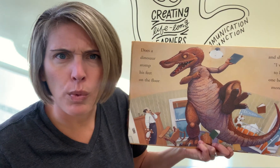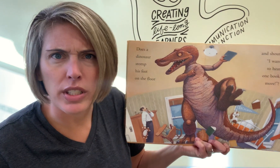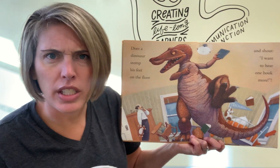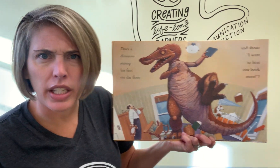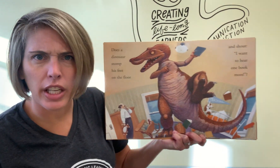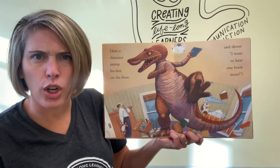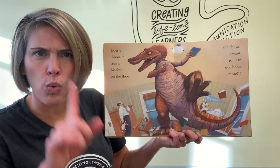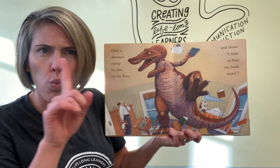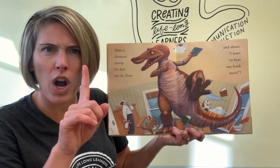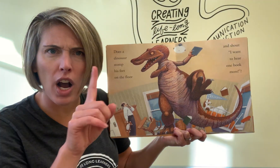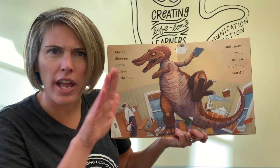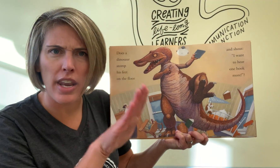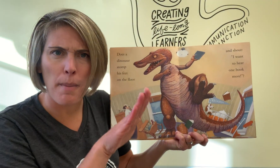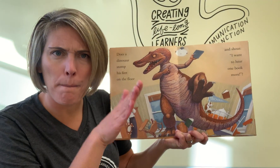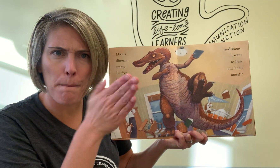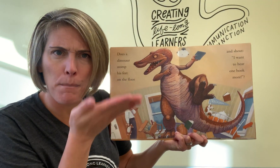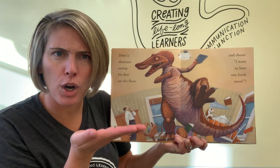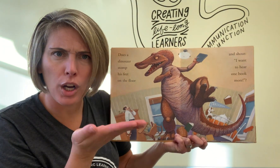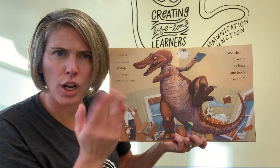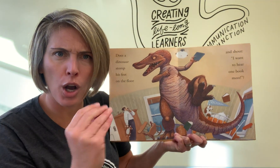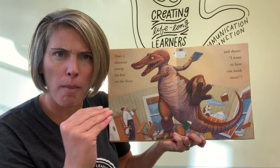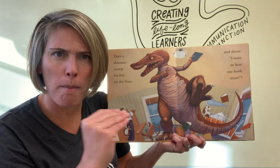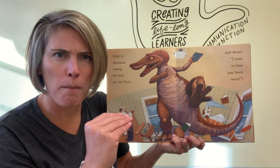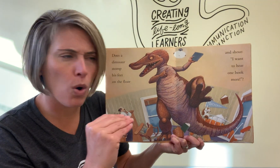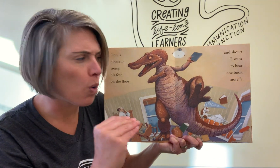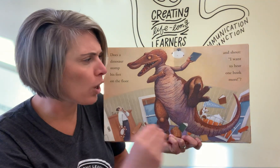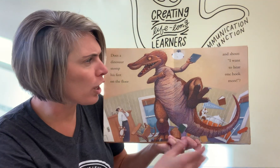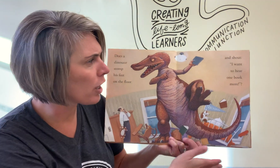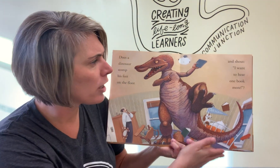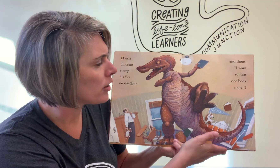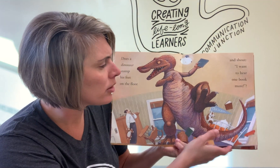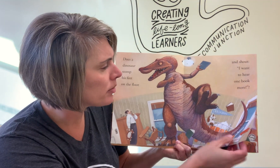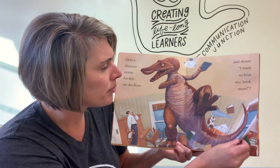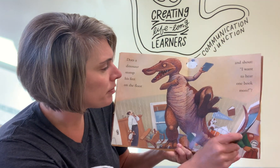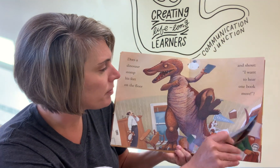to hear one book more?